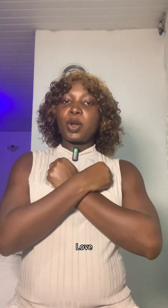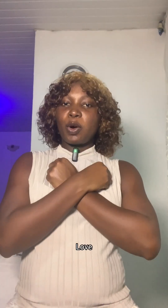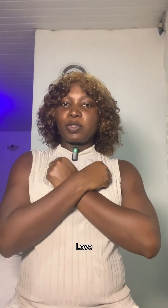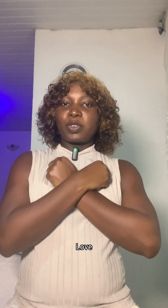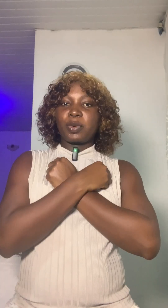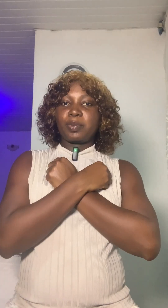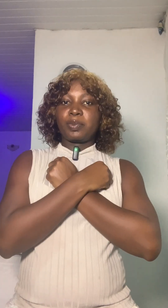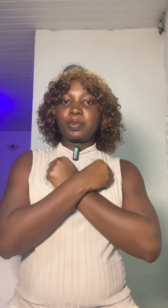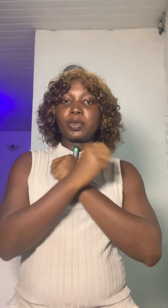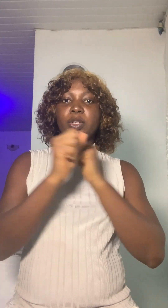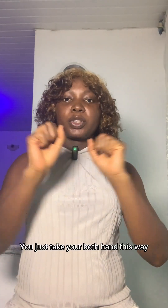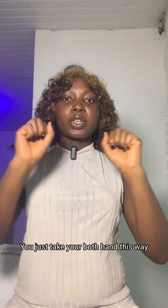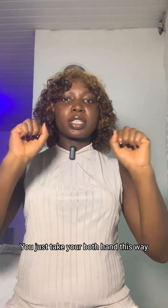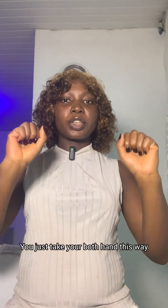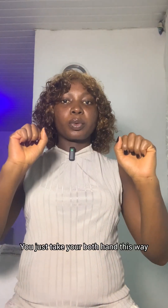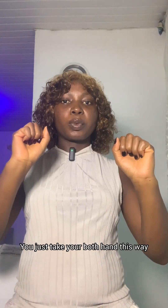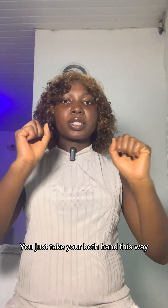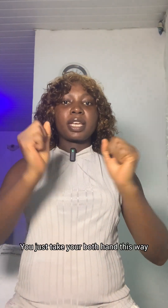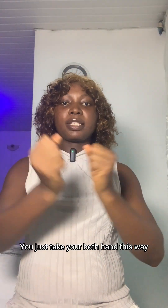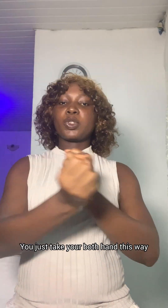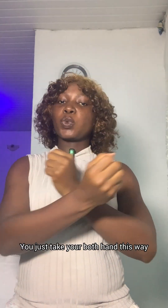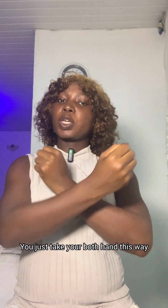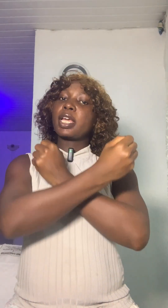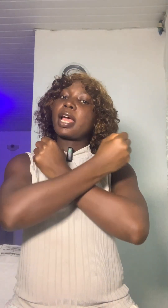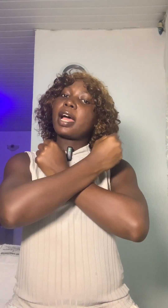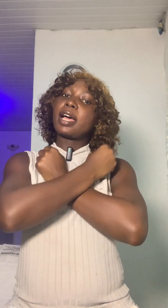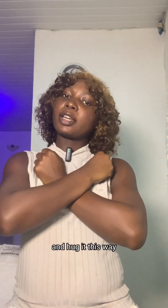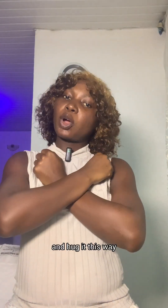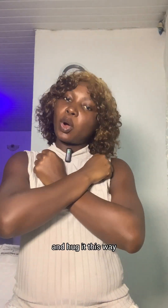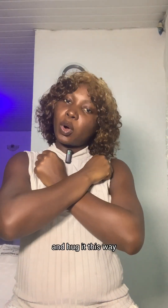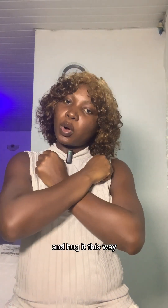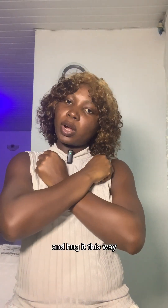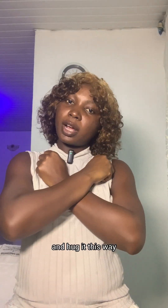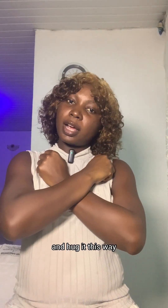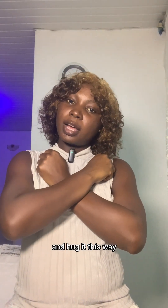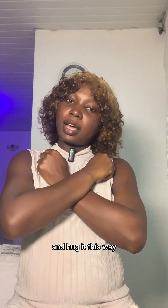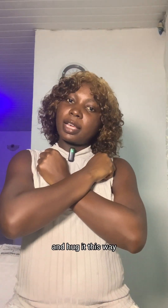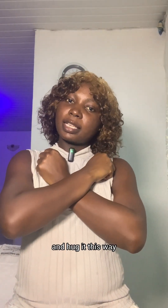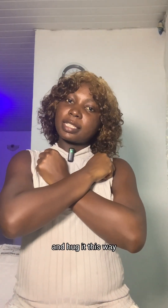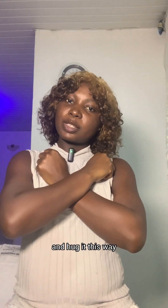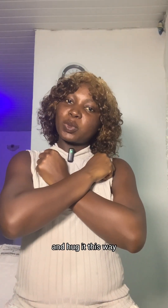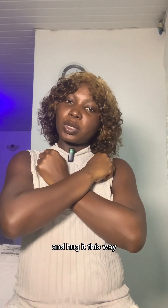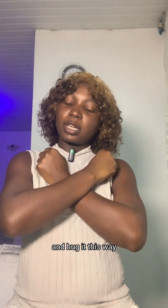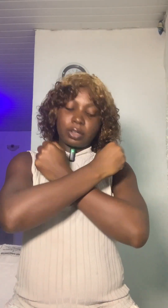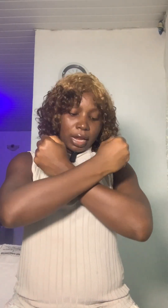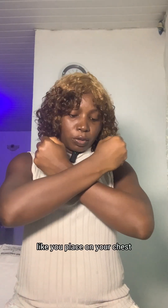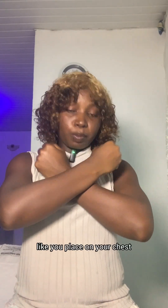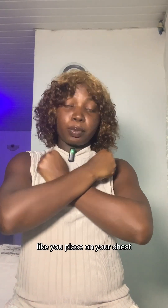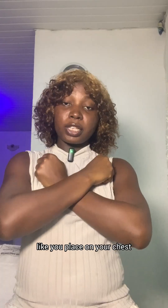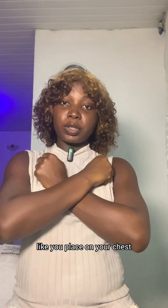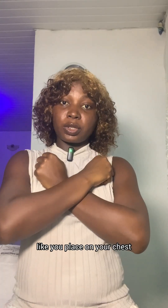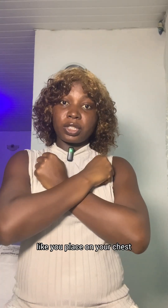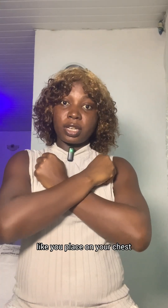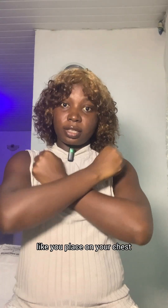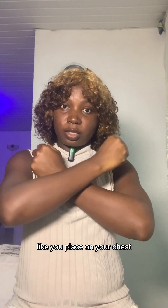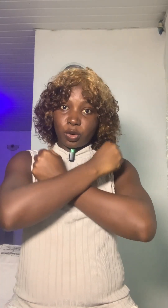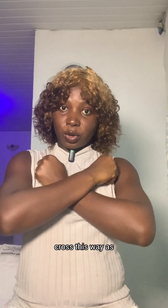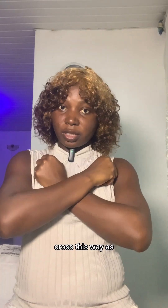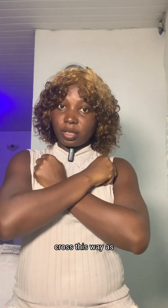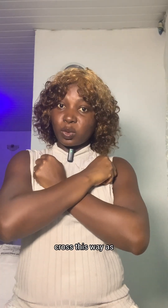Love. You just take your both hand this way and hug it this way, like you place on your chest, cross this way,